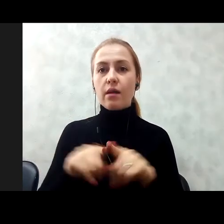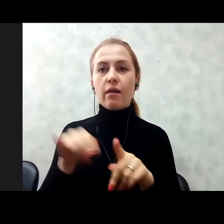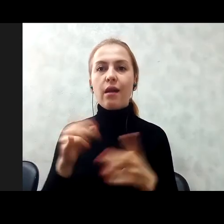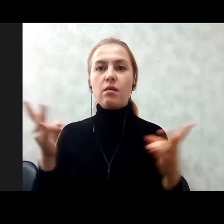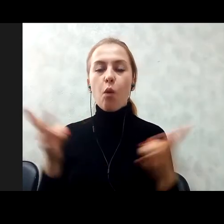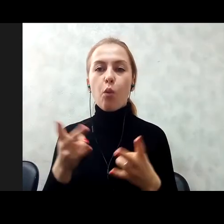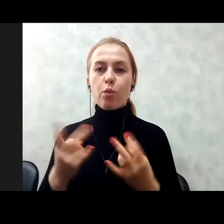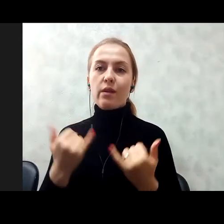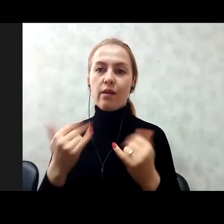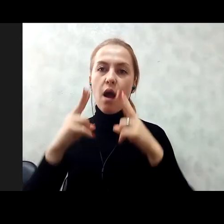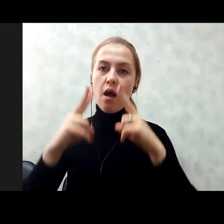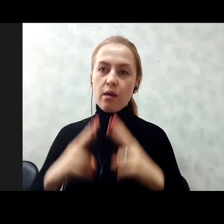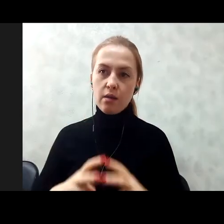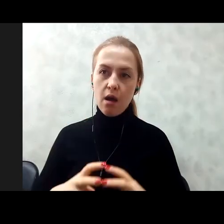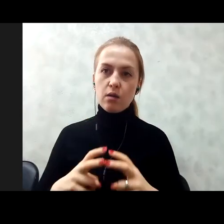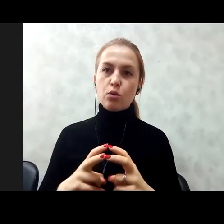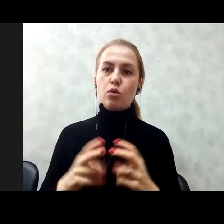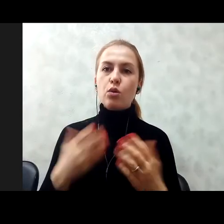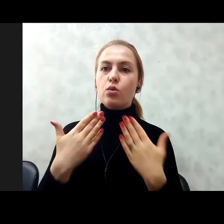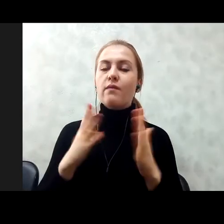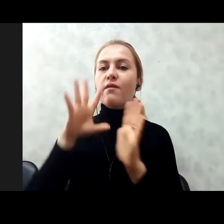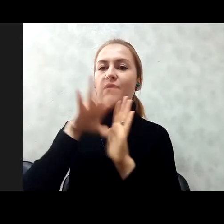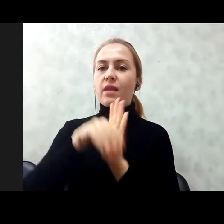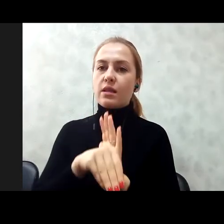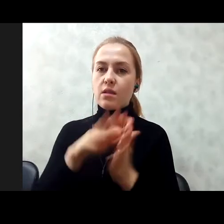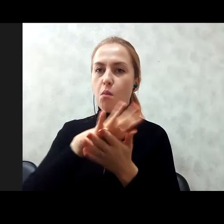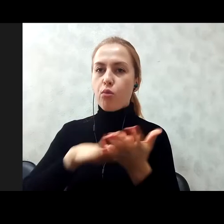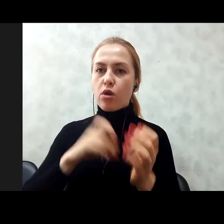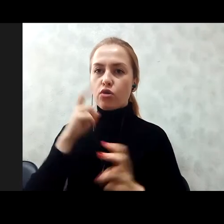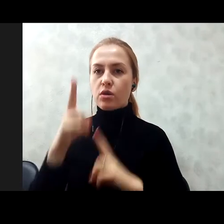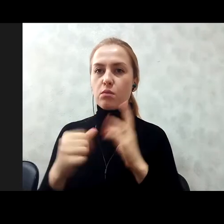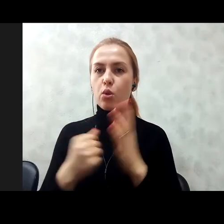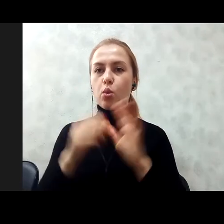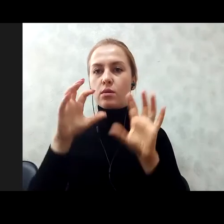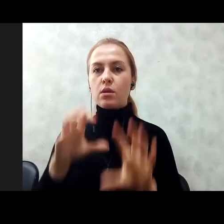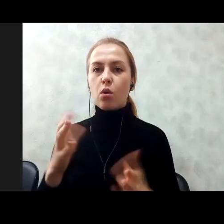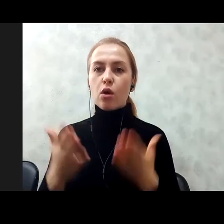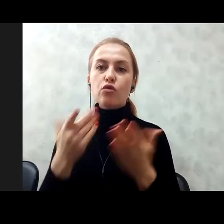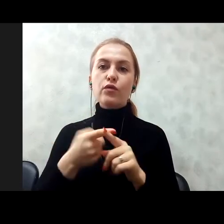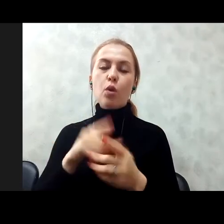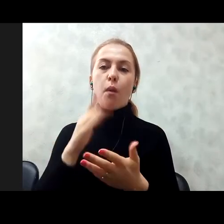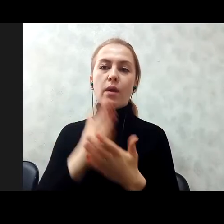just when such irregularities are being addressed by the respective authorities.